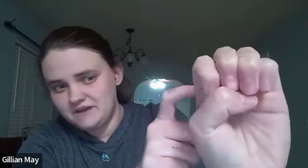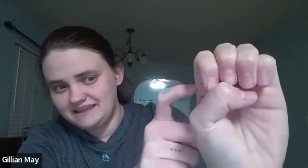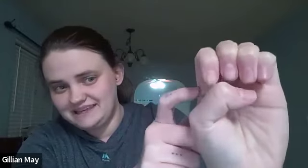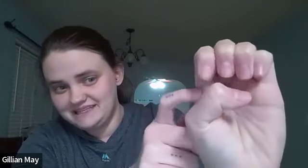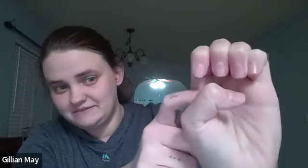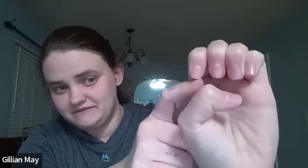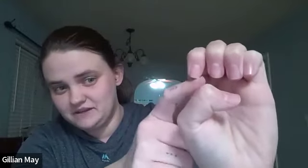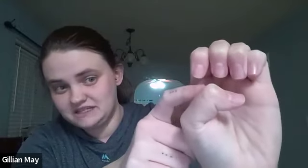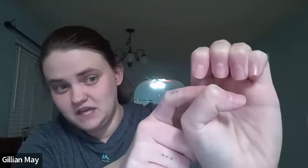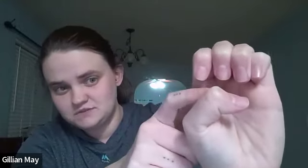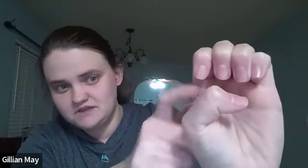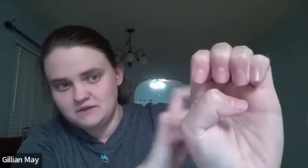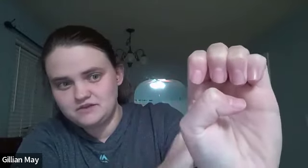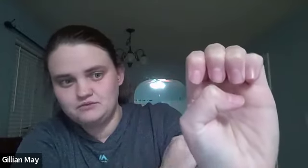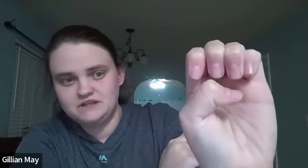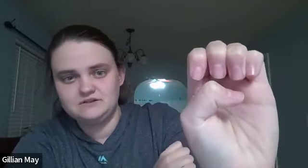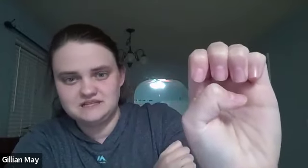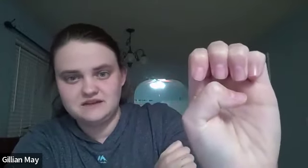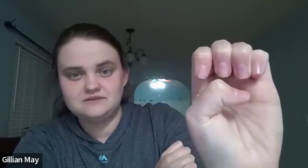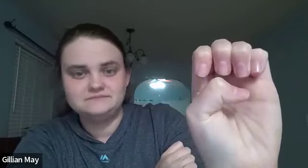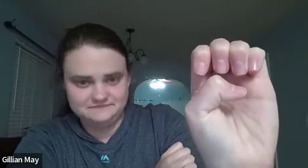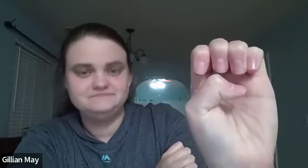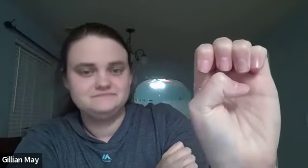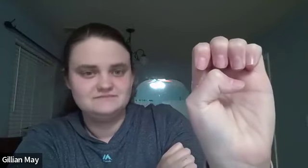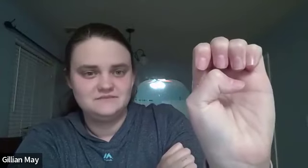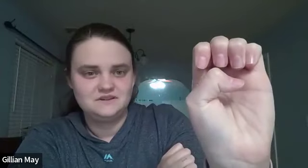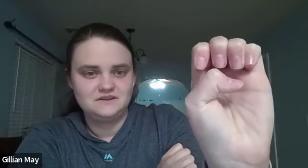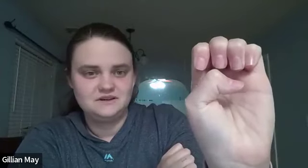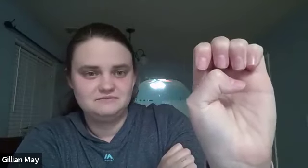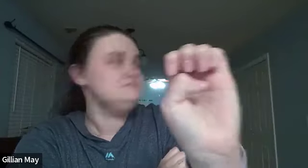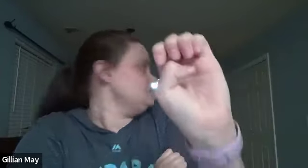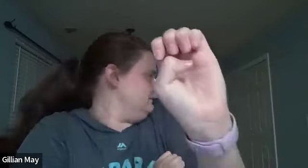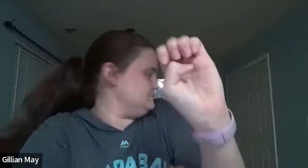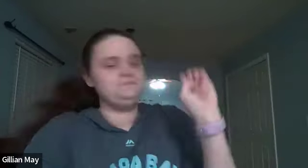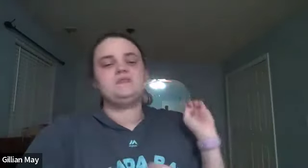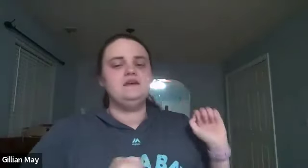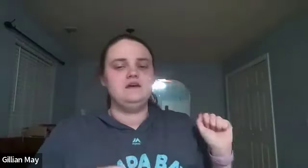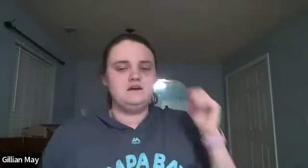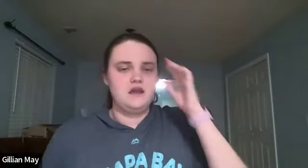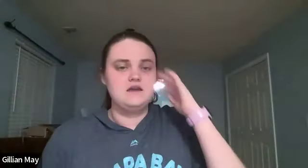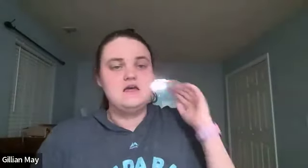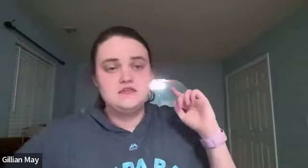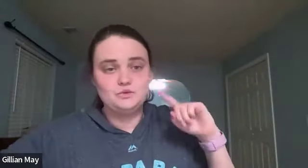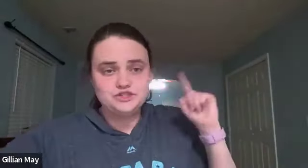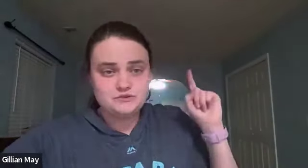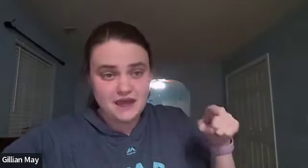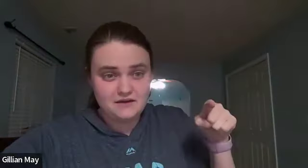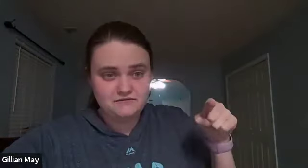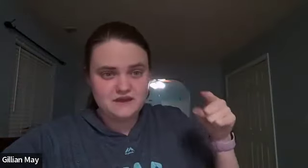my my fingers like touch my thumb, but they're really close together. Good. Okay. Then we'll do F and